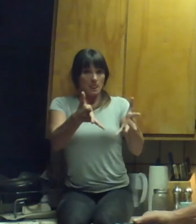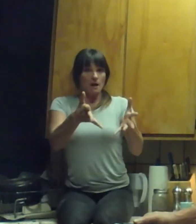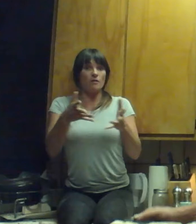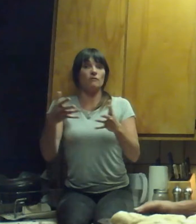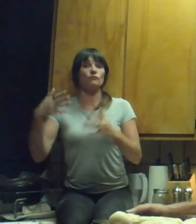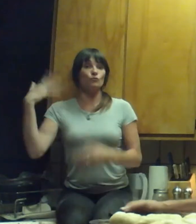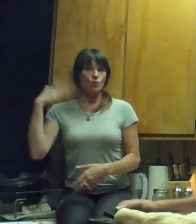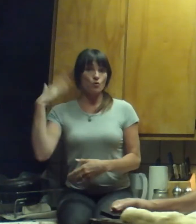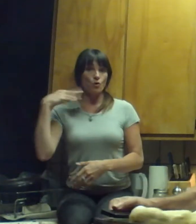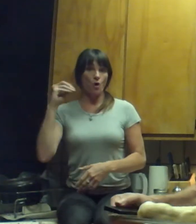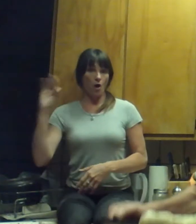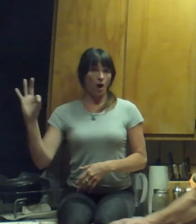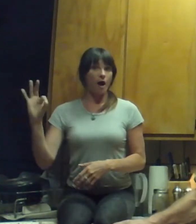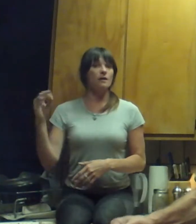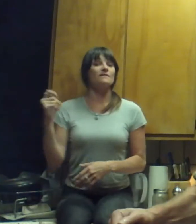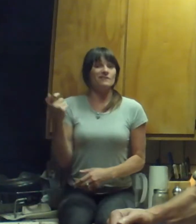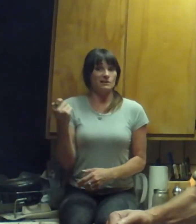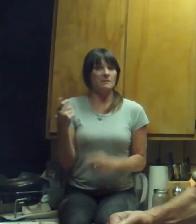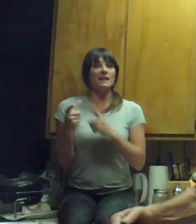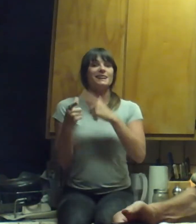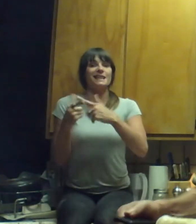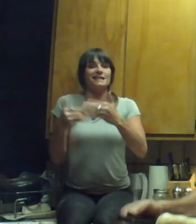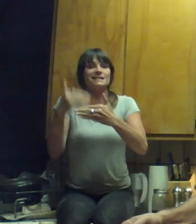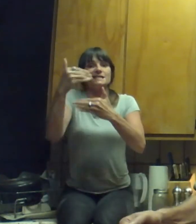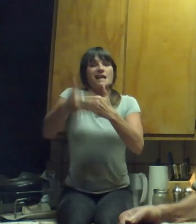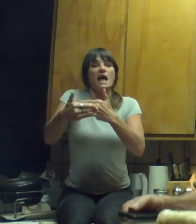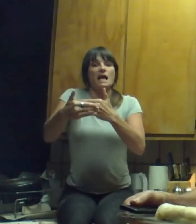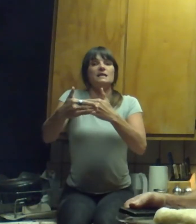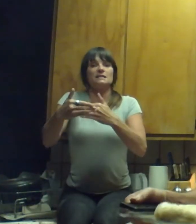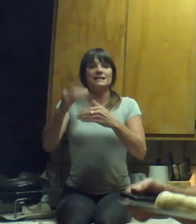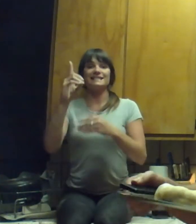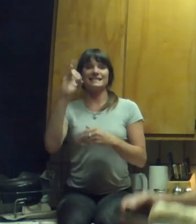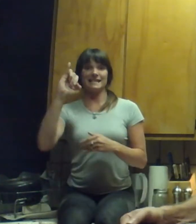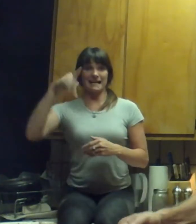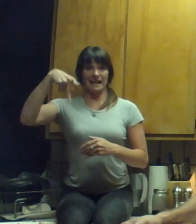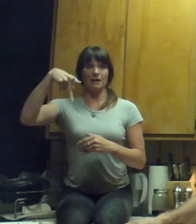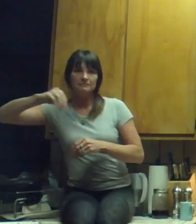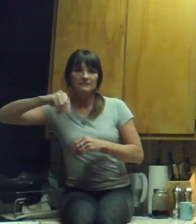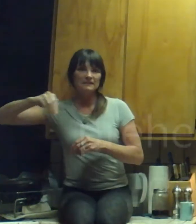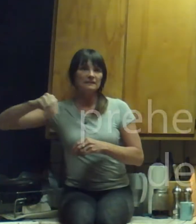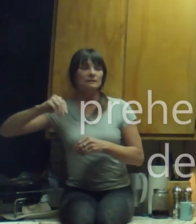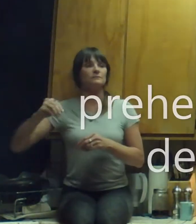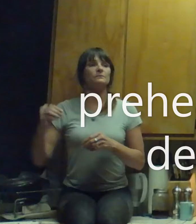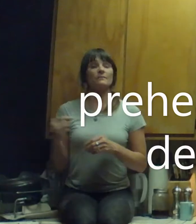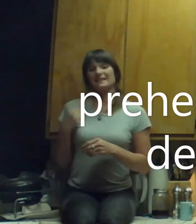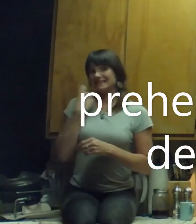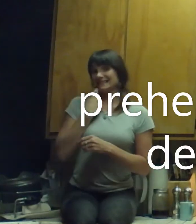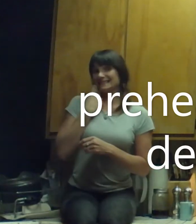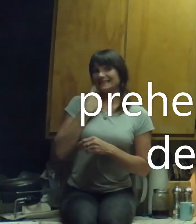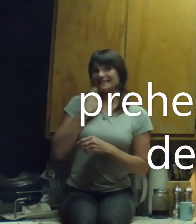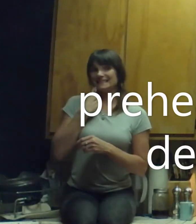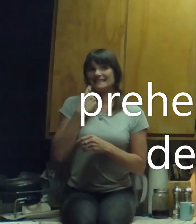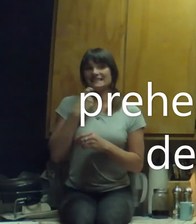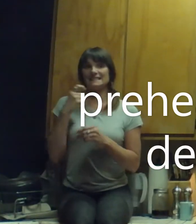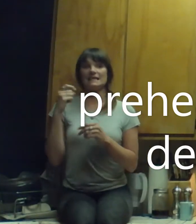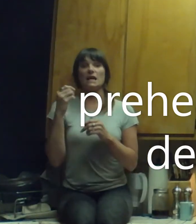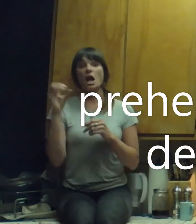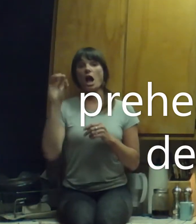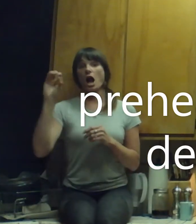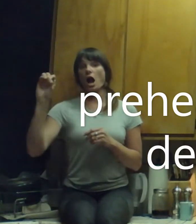going to dip them. In the meantime, we're going to preheat the oven 420 degrees,